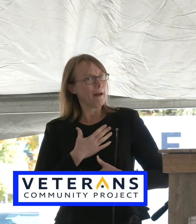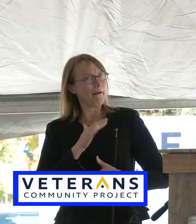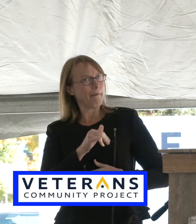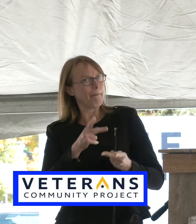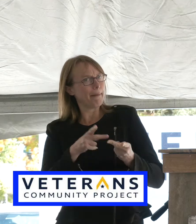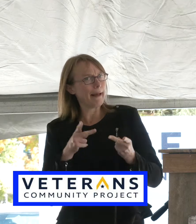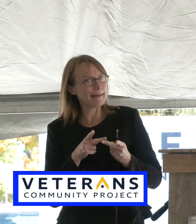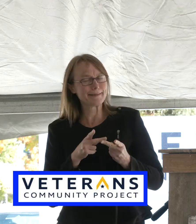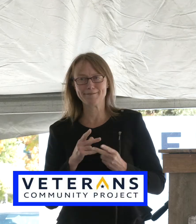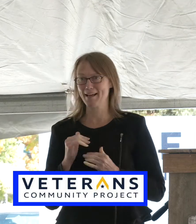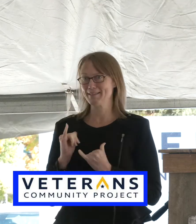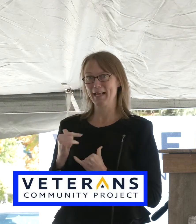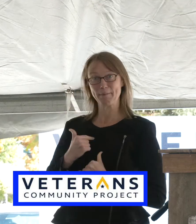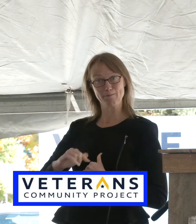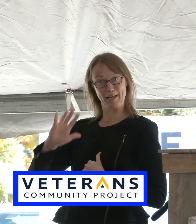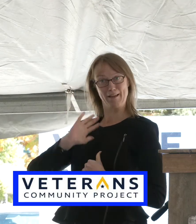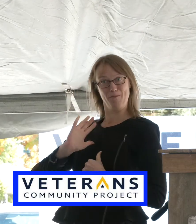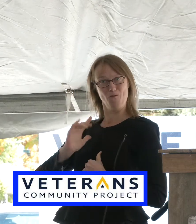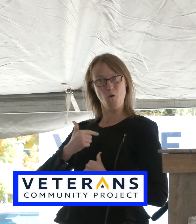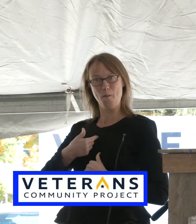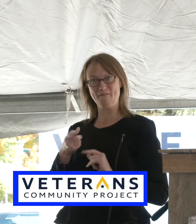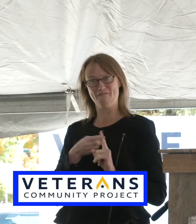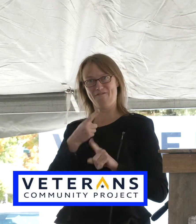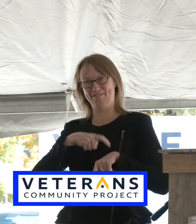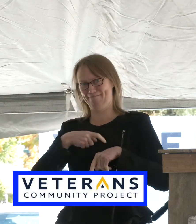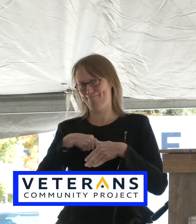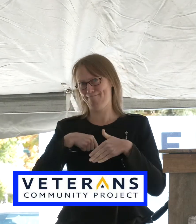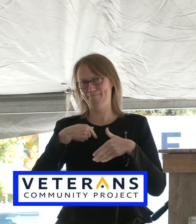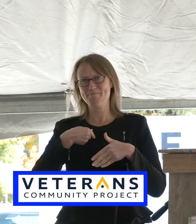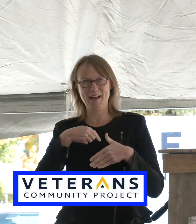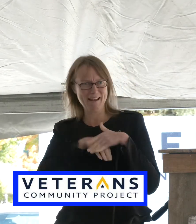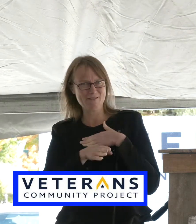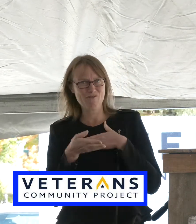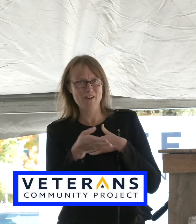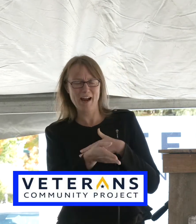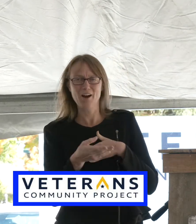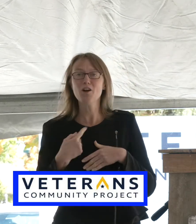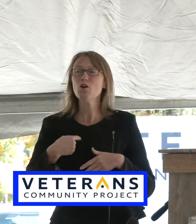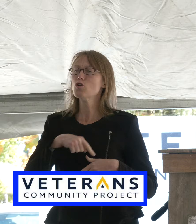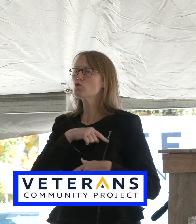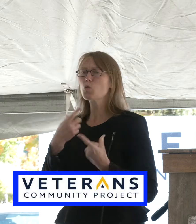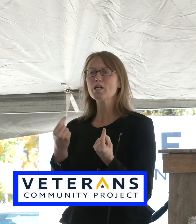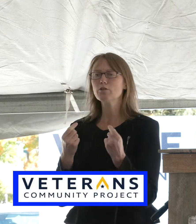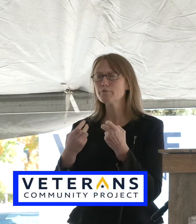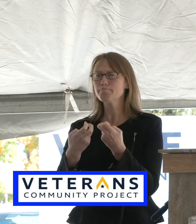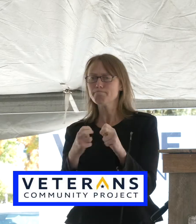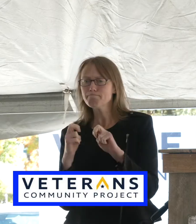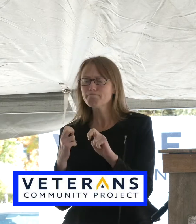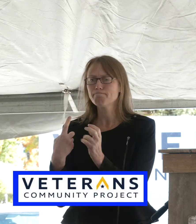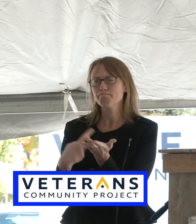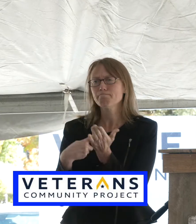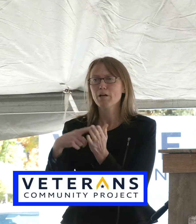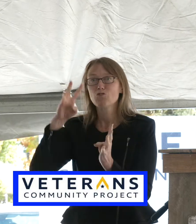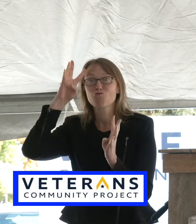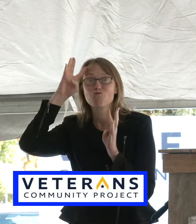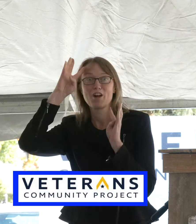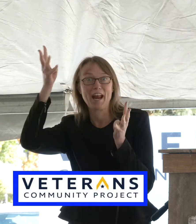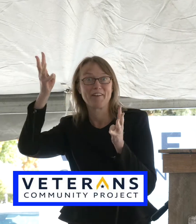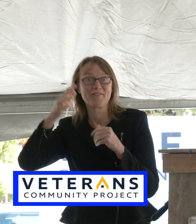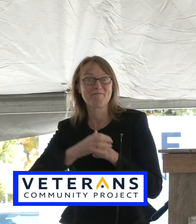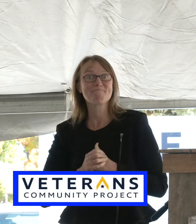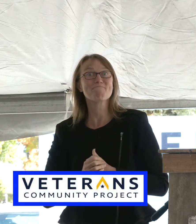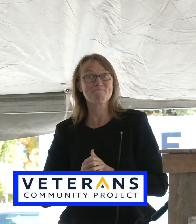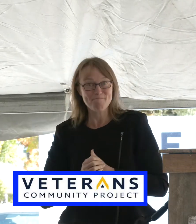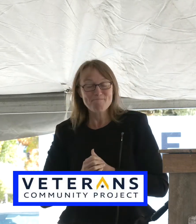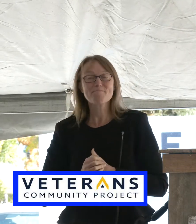by the place the first time I showed up. We all sat down and we started to get very creative. And so we're obviously very thankful to the governor because he decided, in looking